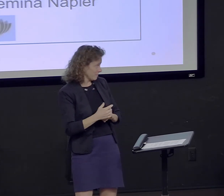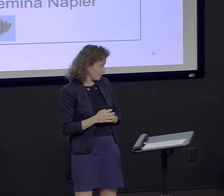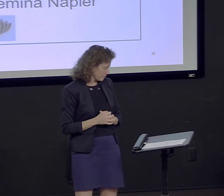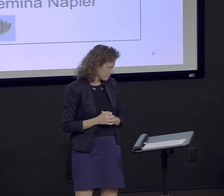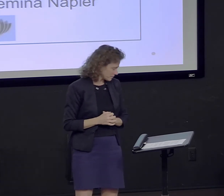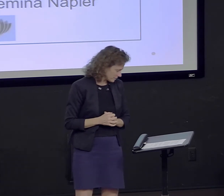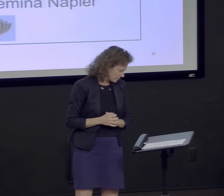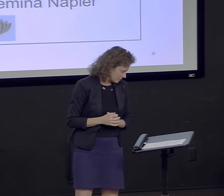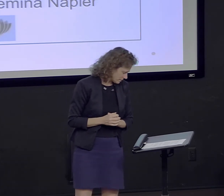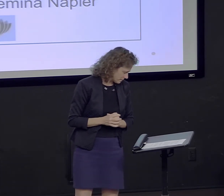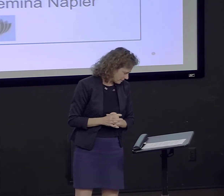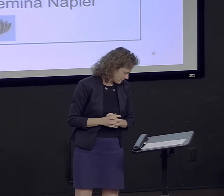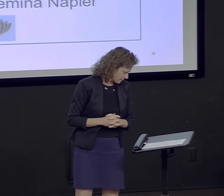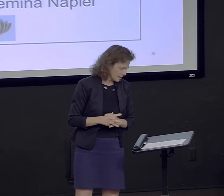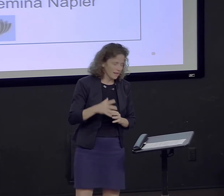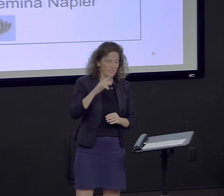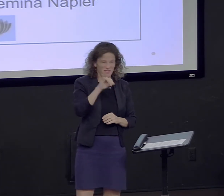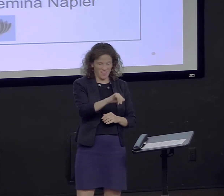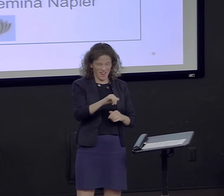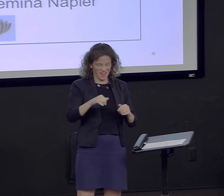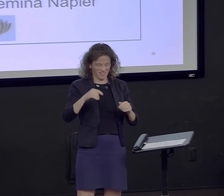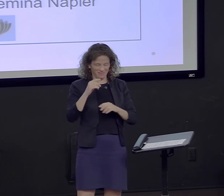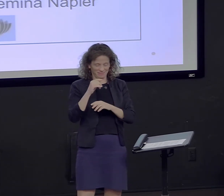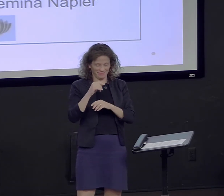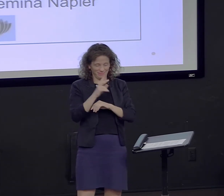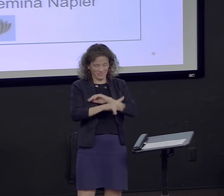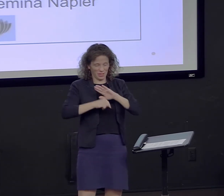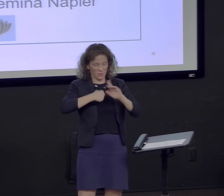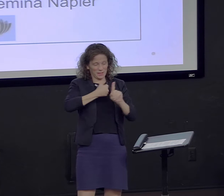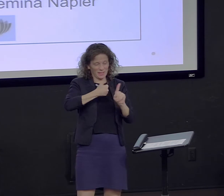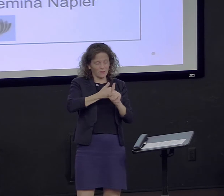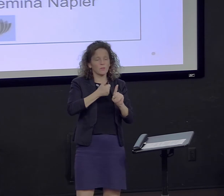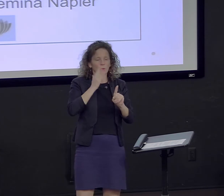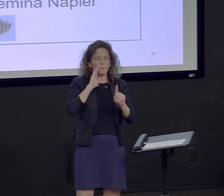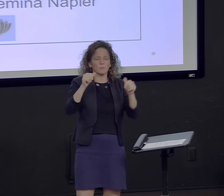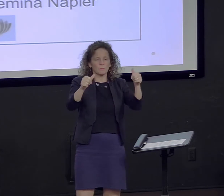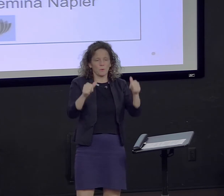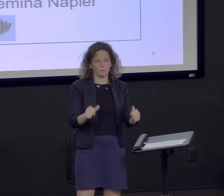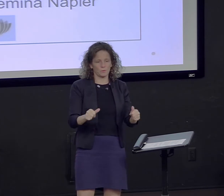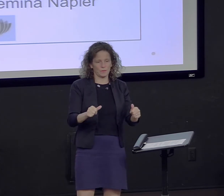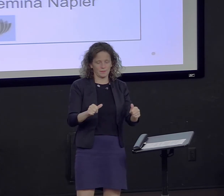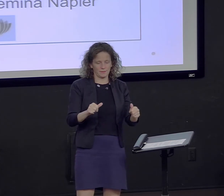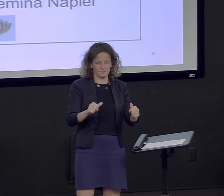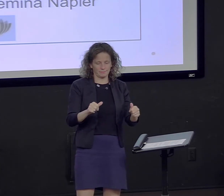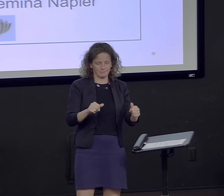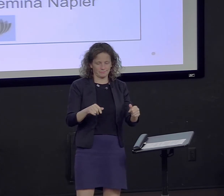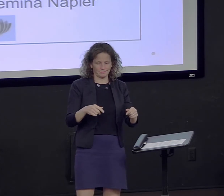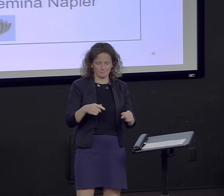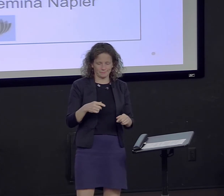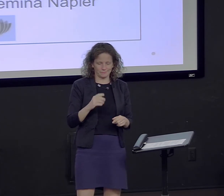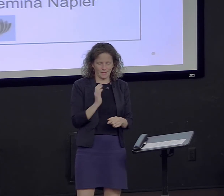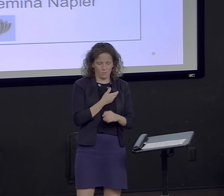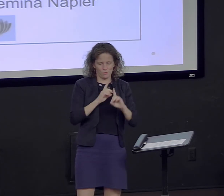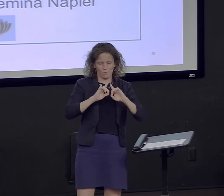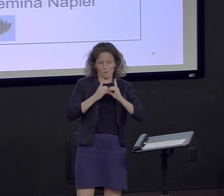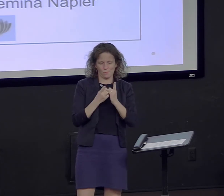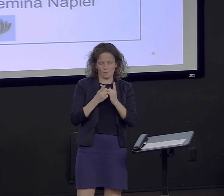We also have that opportunity, because this is being recorded, that those who weren't able to attend in person can later watch